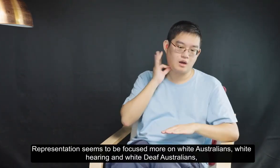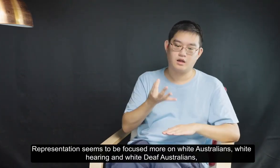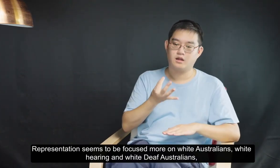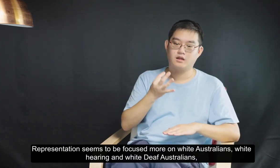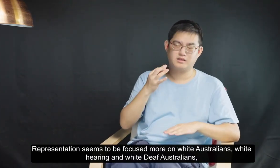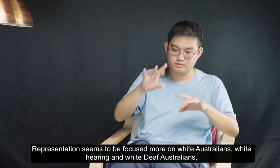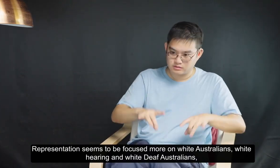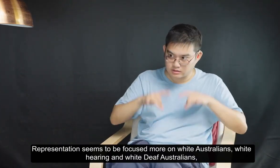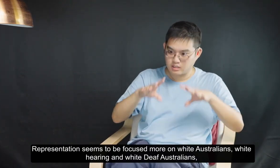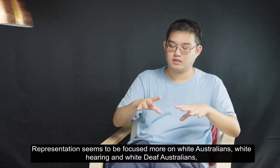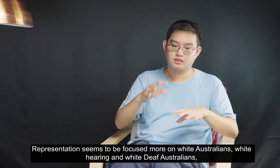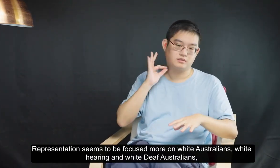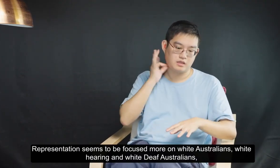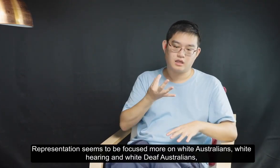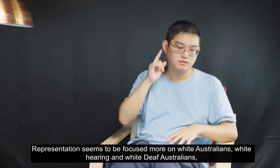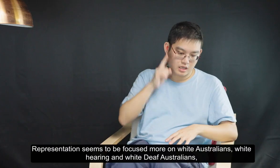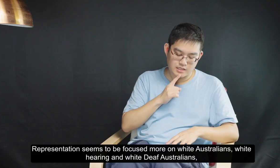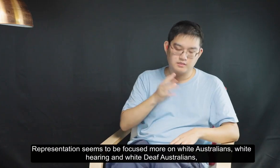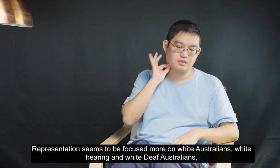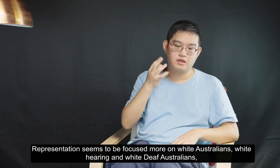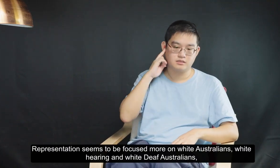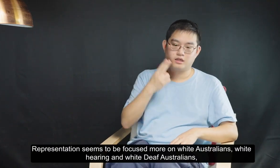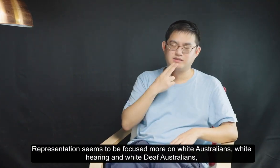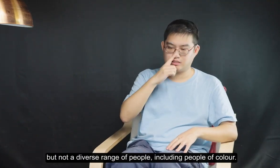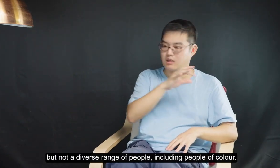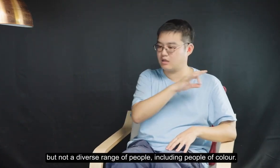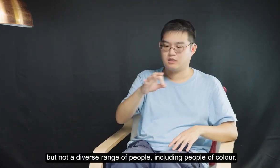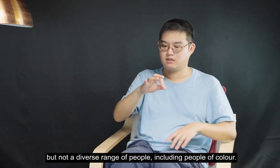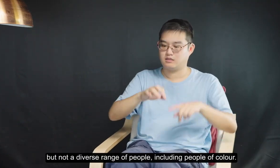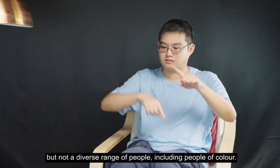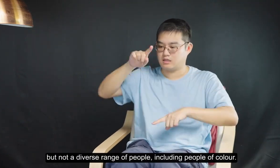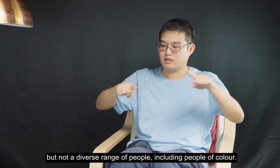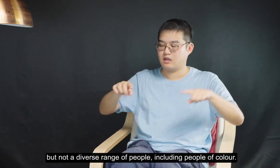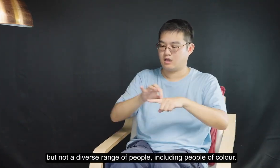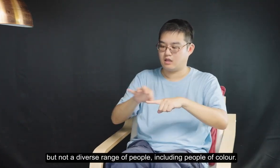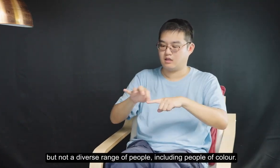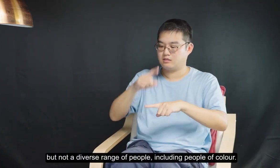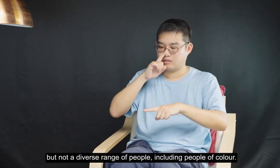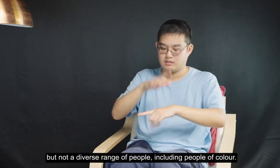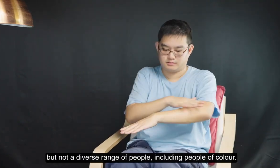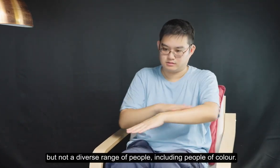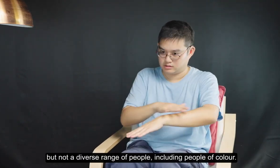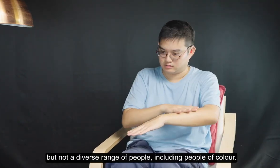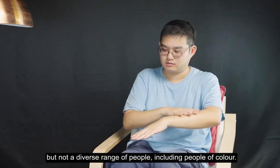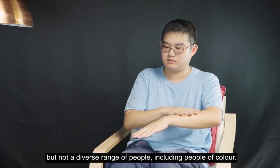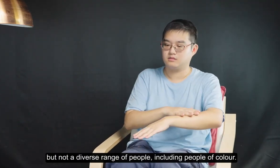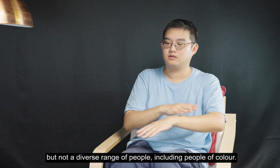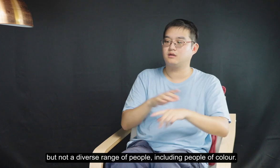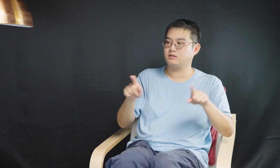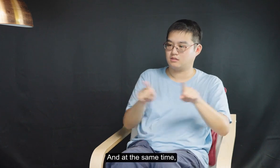white Australians, white hearing and white deaf Australians, but not a diverse range of people, including people of colour. And at